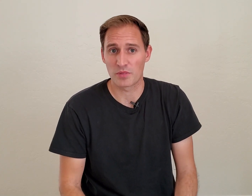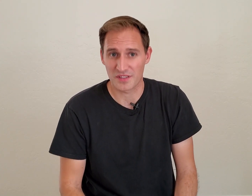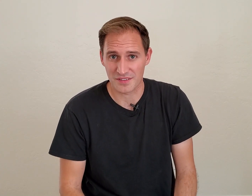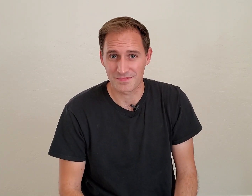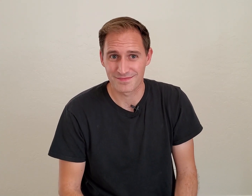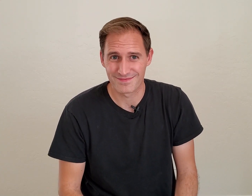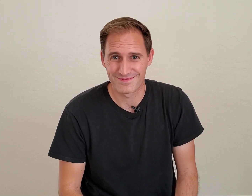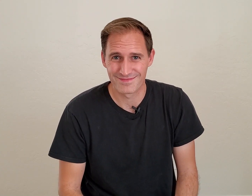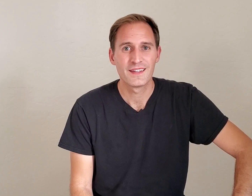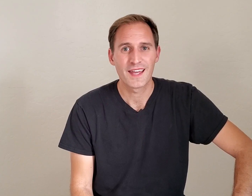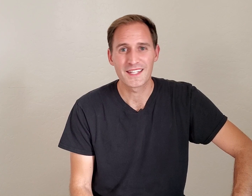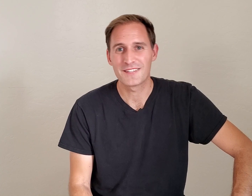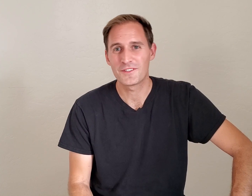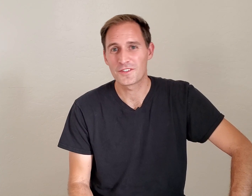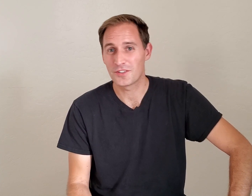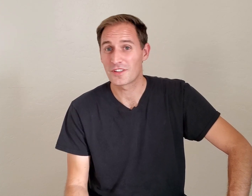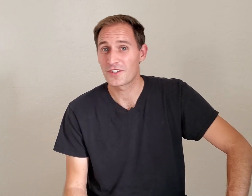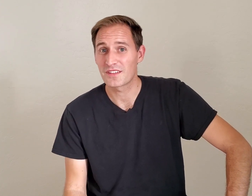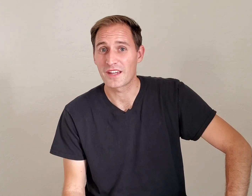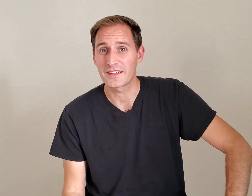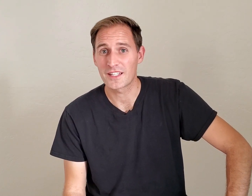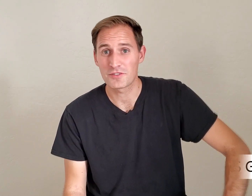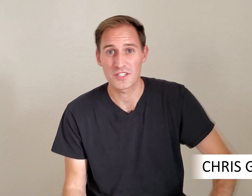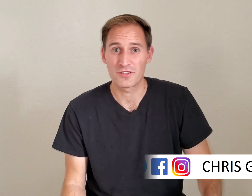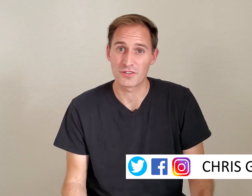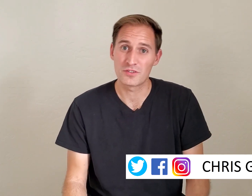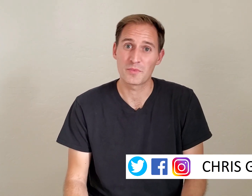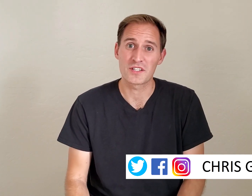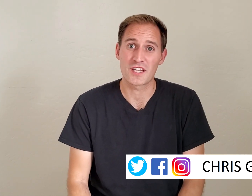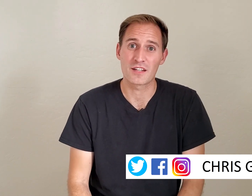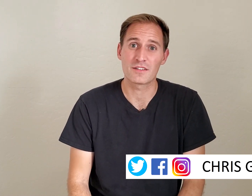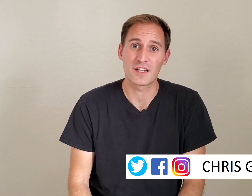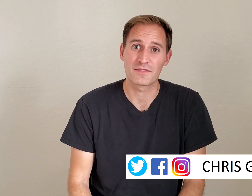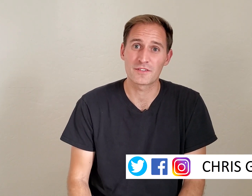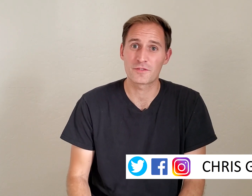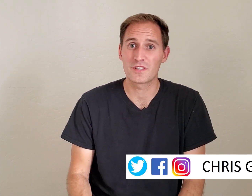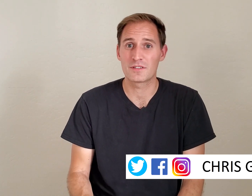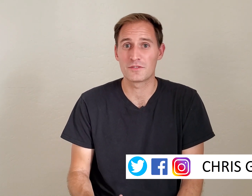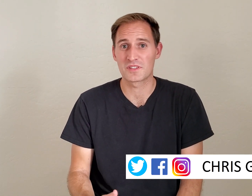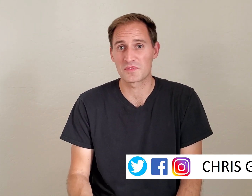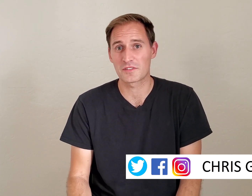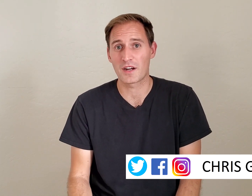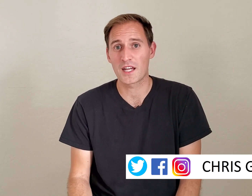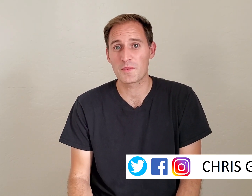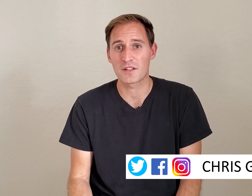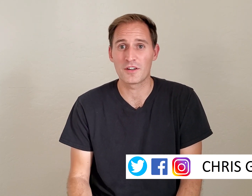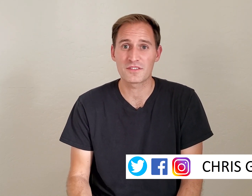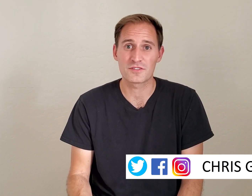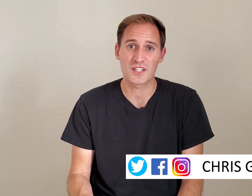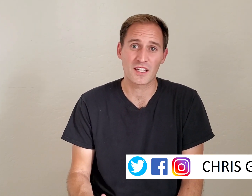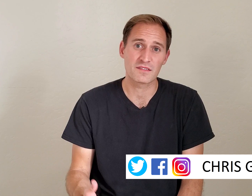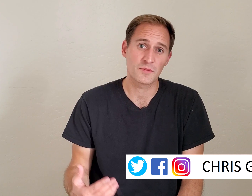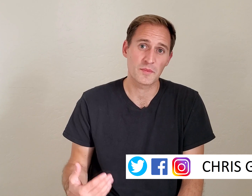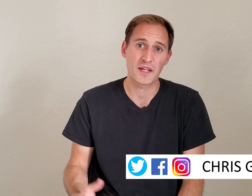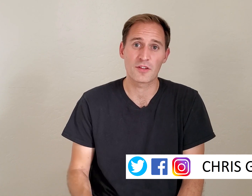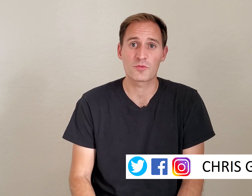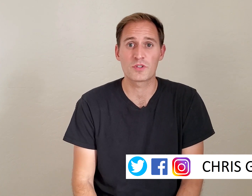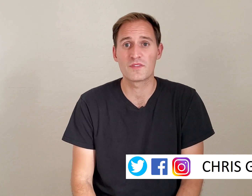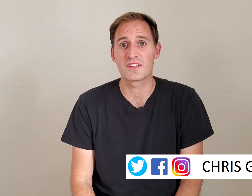person. And if you're new to learning sign language and you're new to my channel, feel free to subscribe and also check out some of my other previous